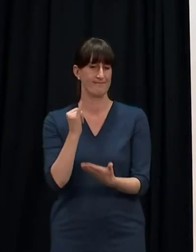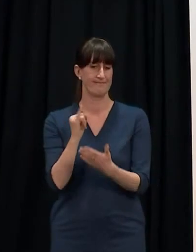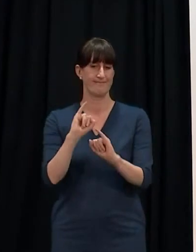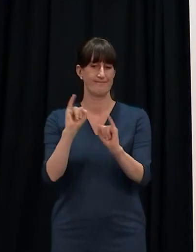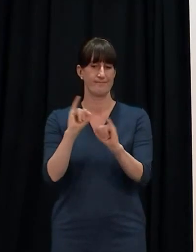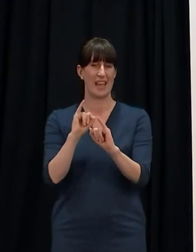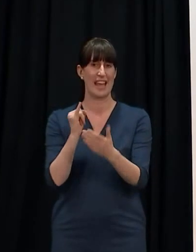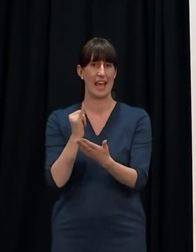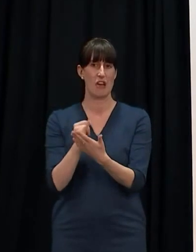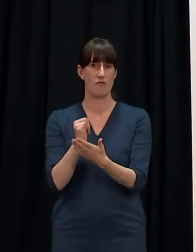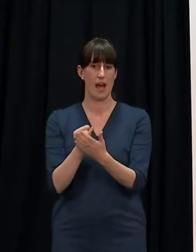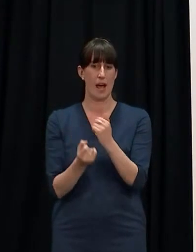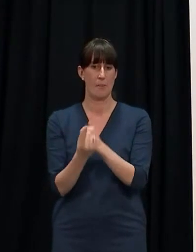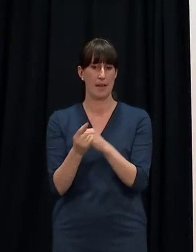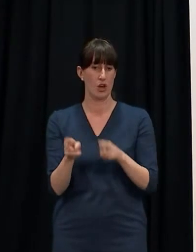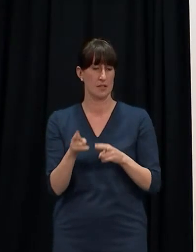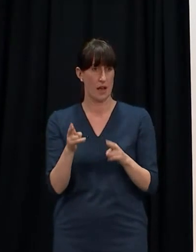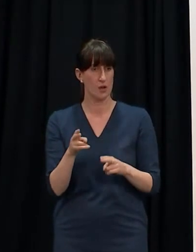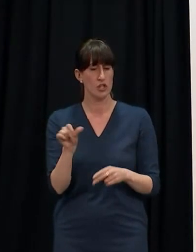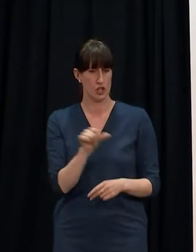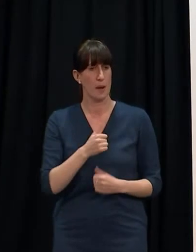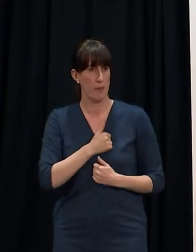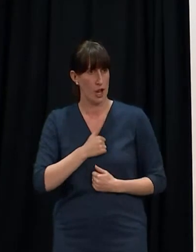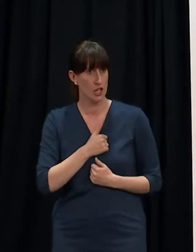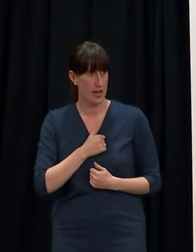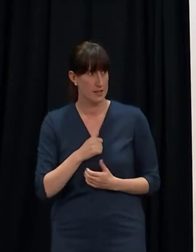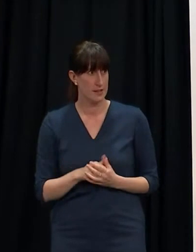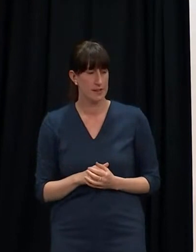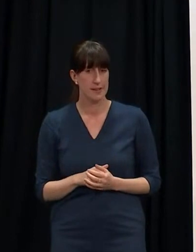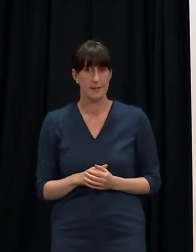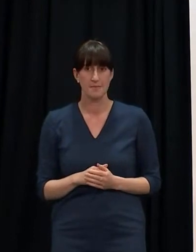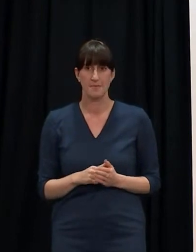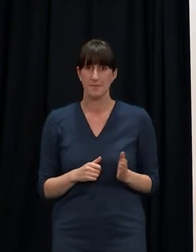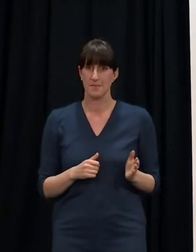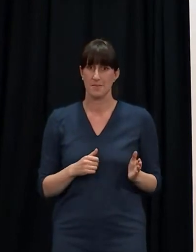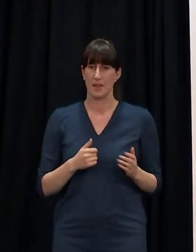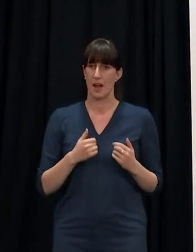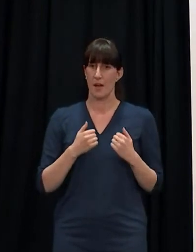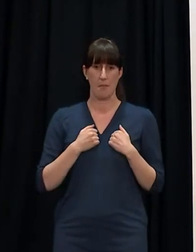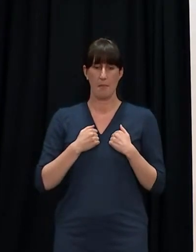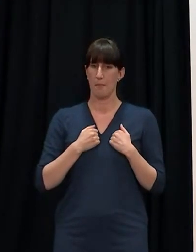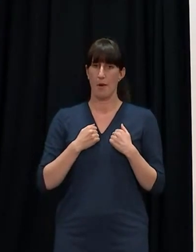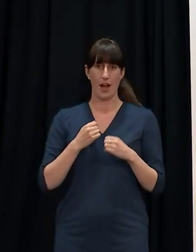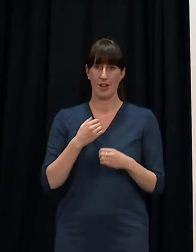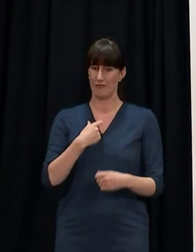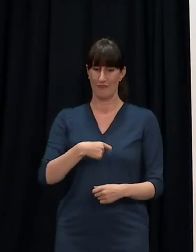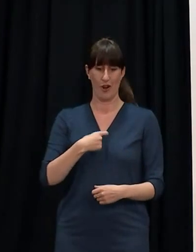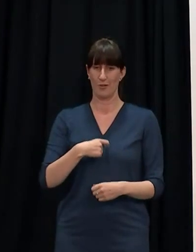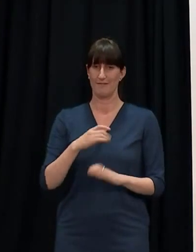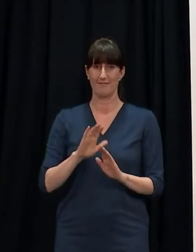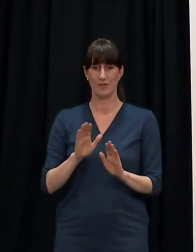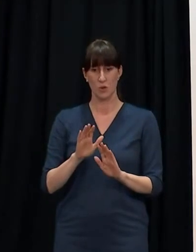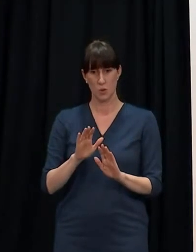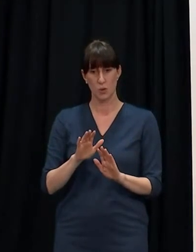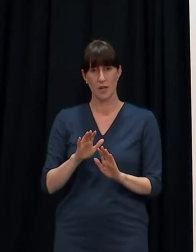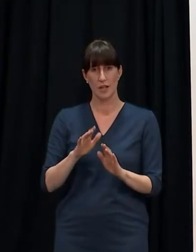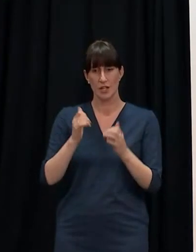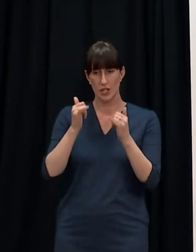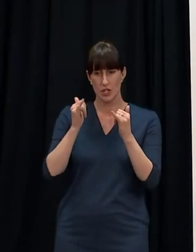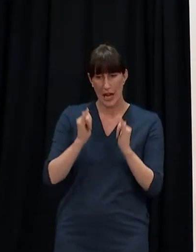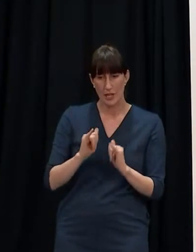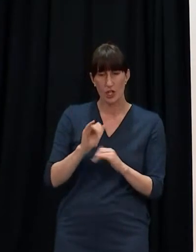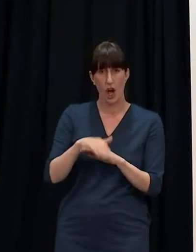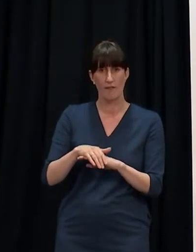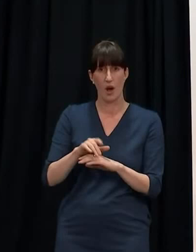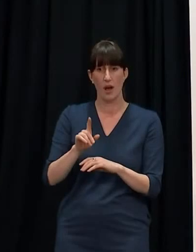perhaps apologise to those affected? Well, what I would say is it's not my job to second-guess the decisions of the clinicians looking after people